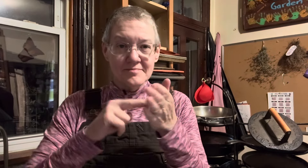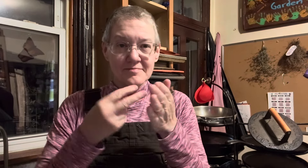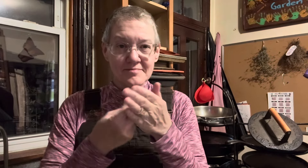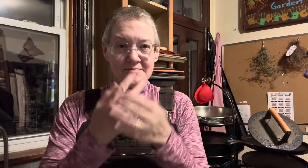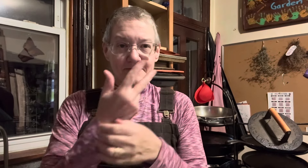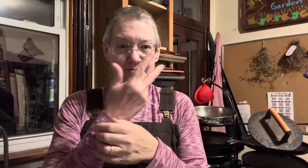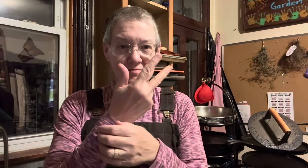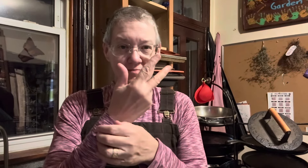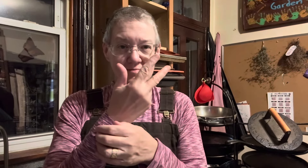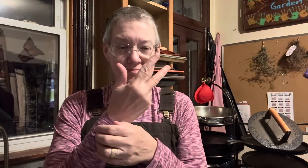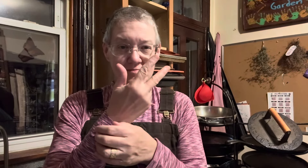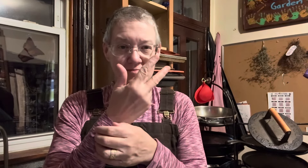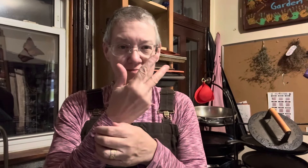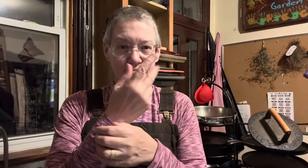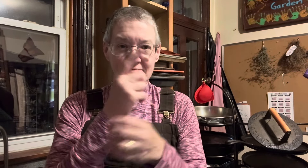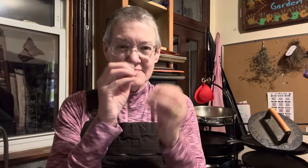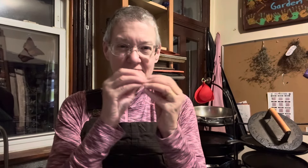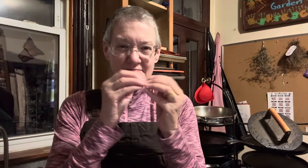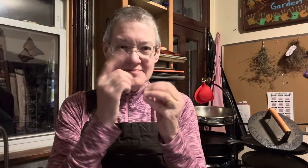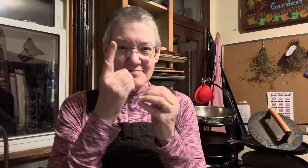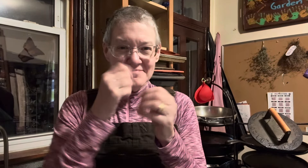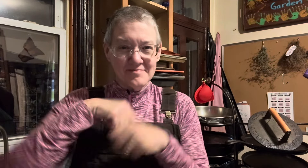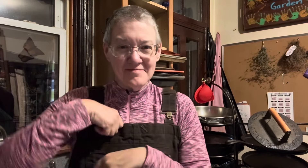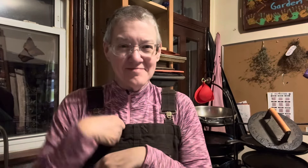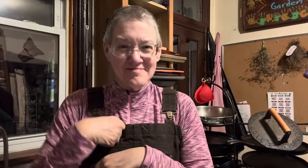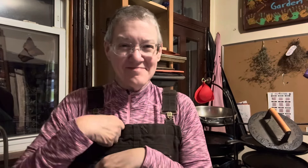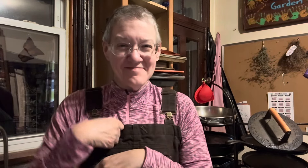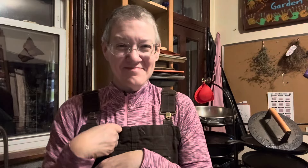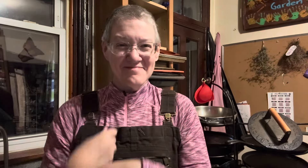bag. 1 wing is the 3 pieces I cut apart.